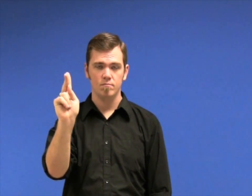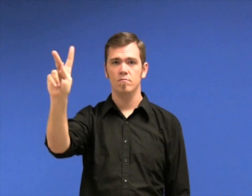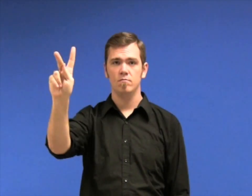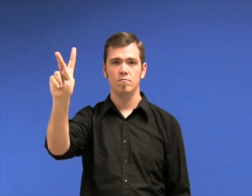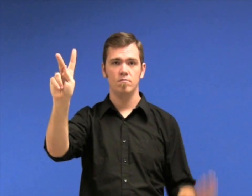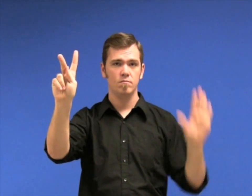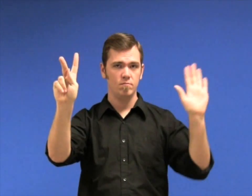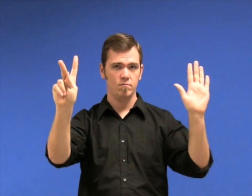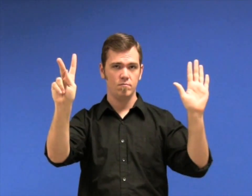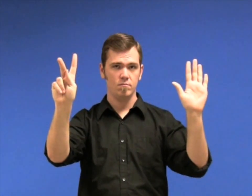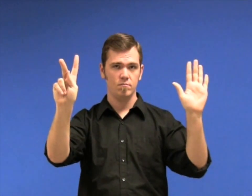or kitchen.